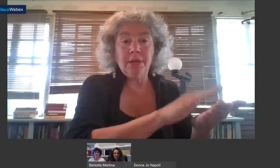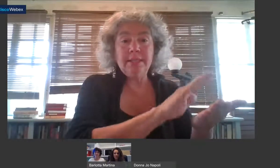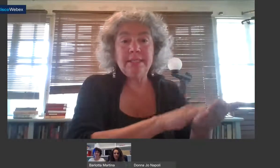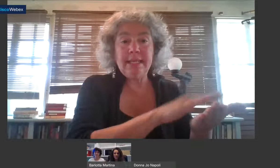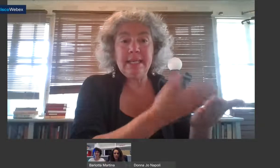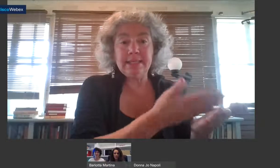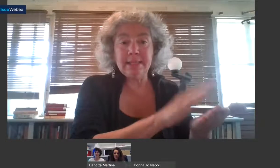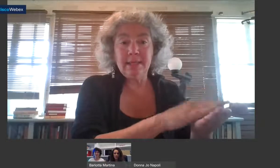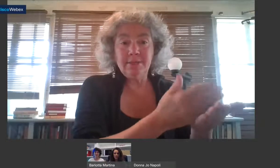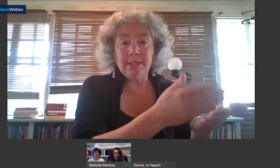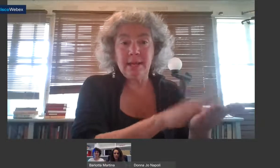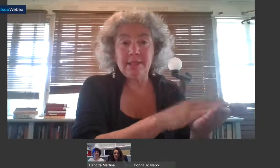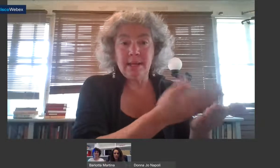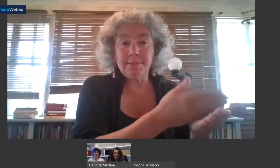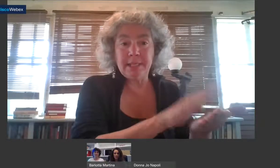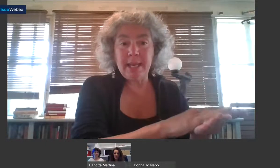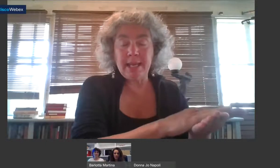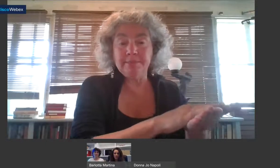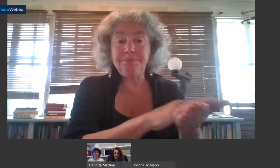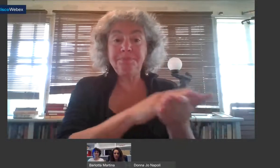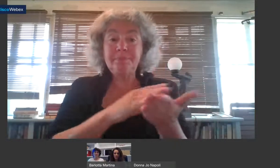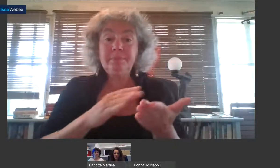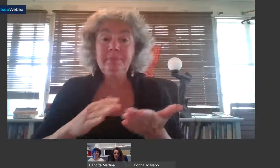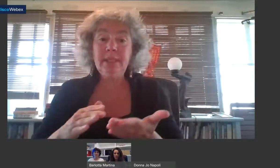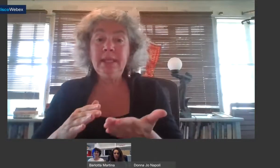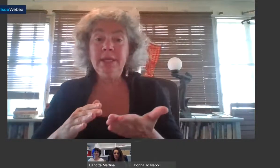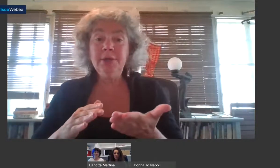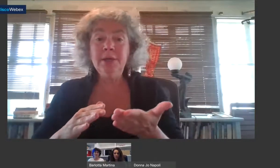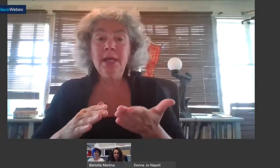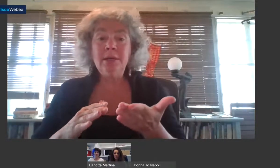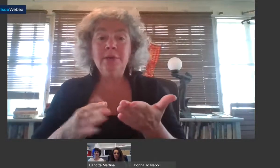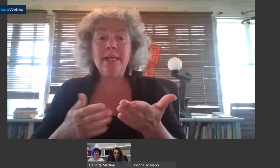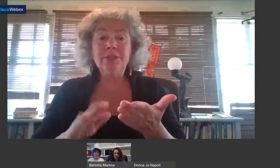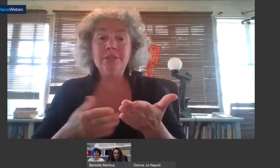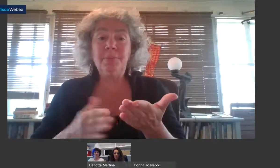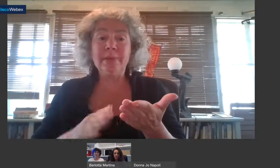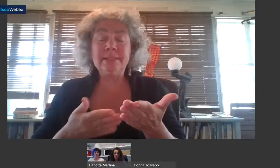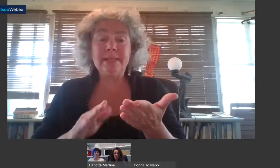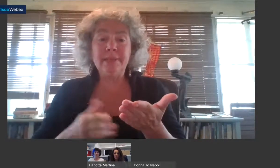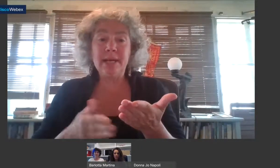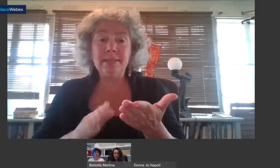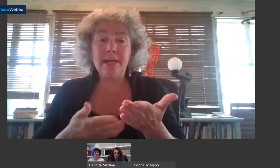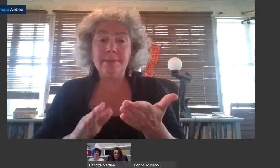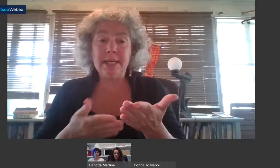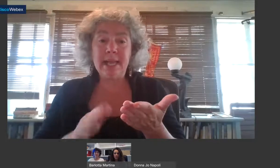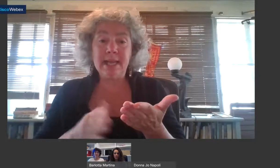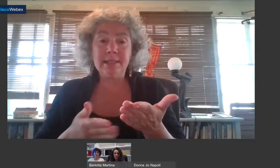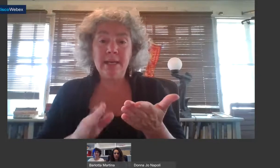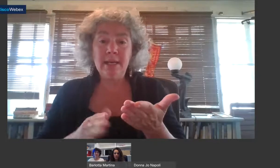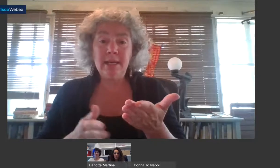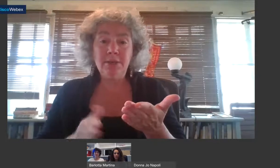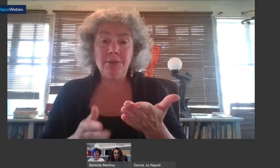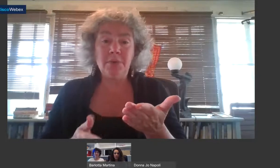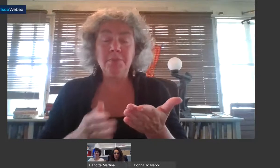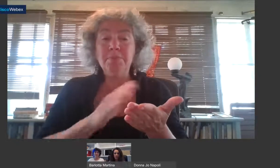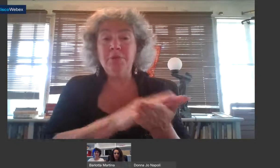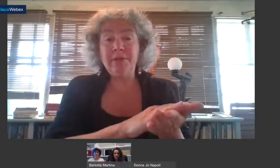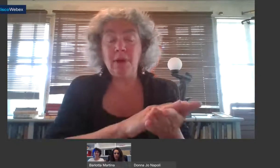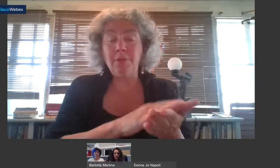to hit the non-dominant hand. Here, your hand just points at the non-dominant hand. You don't move it all the